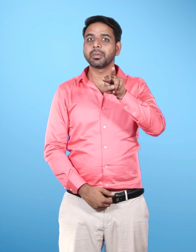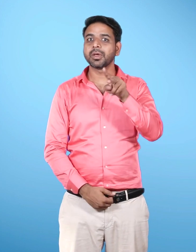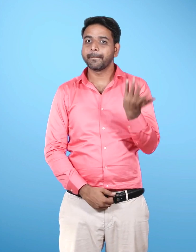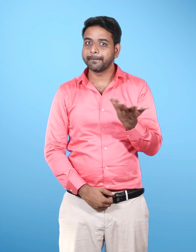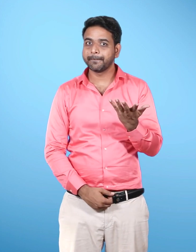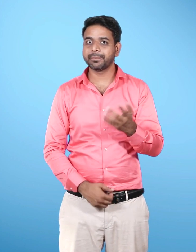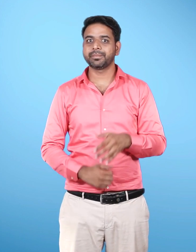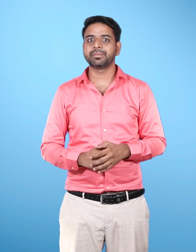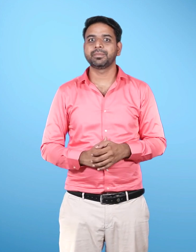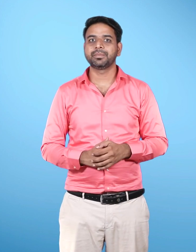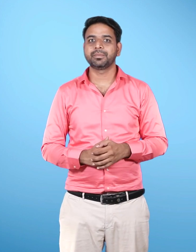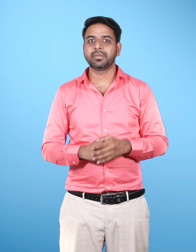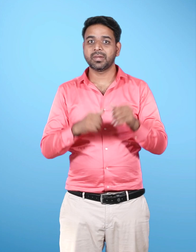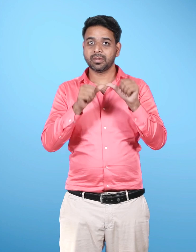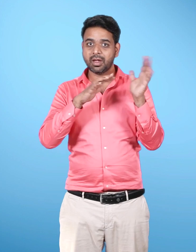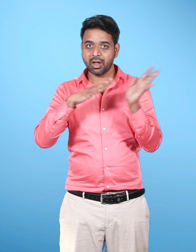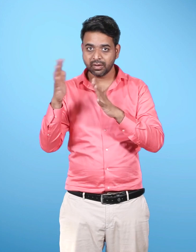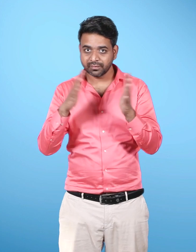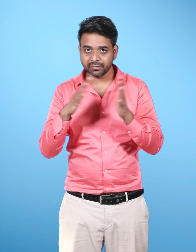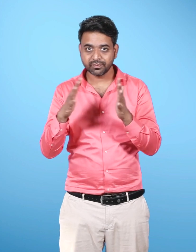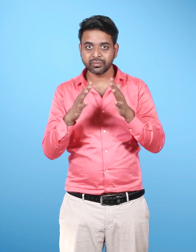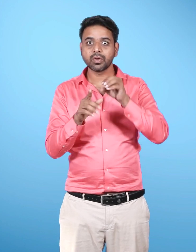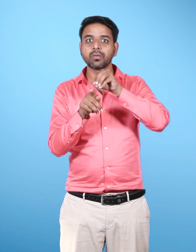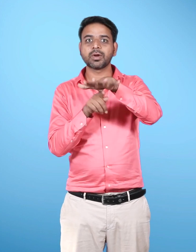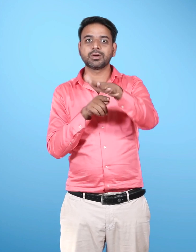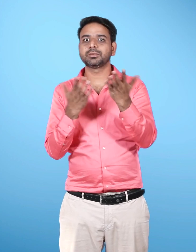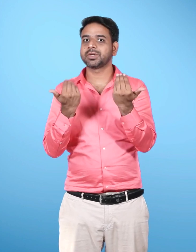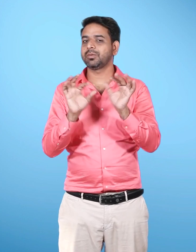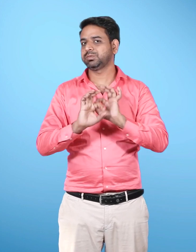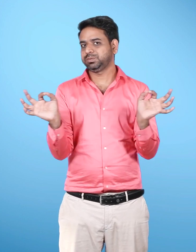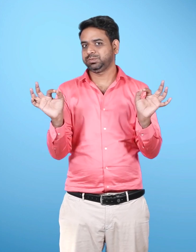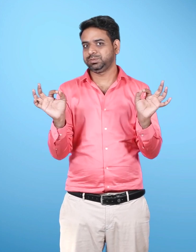it means that air is also an insulator.